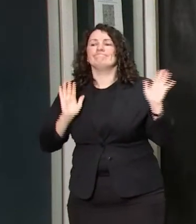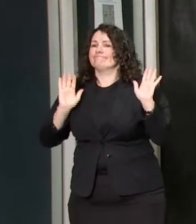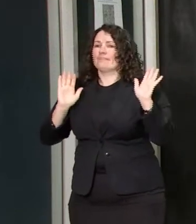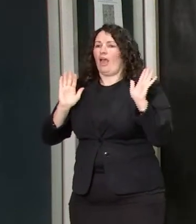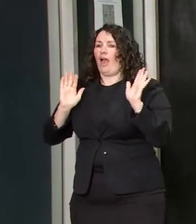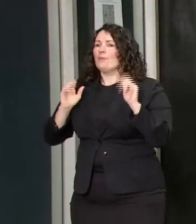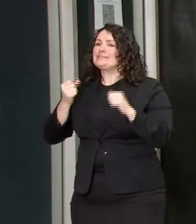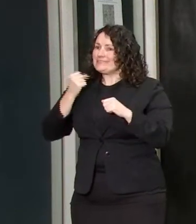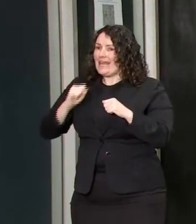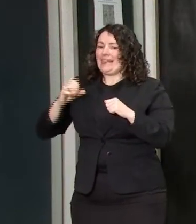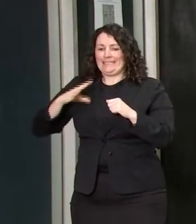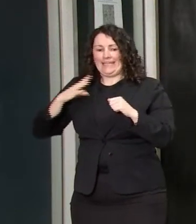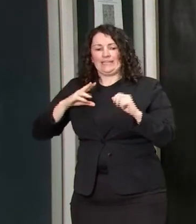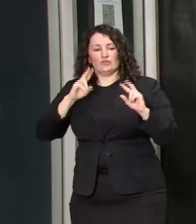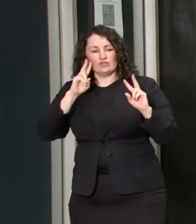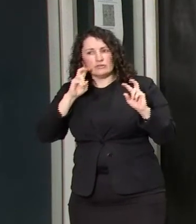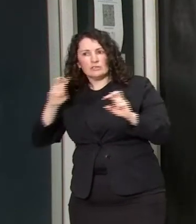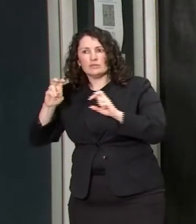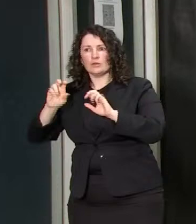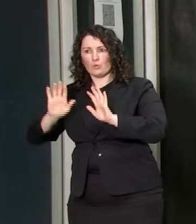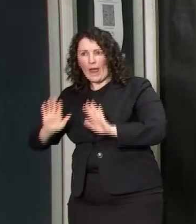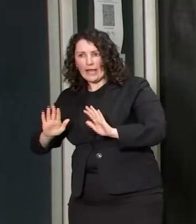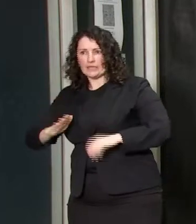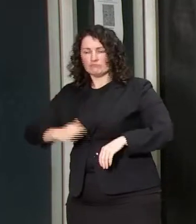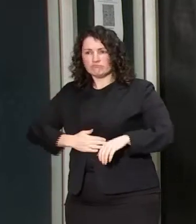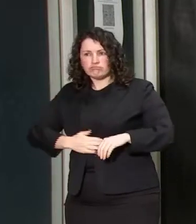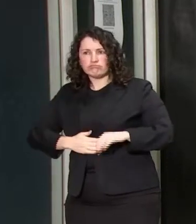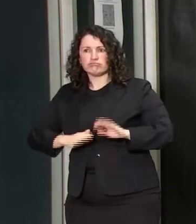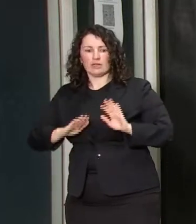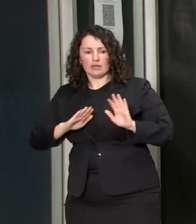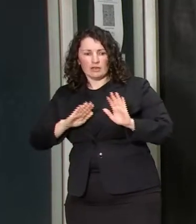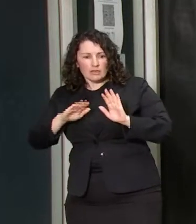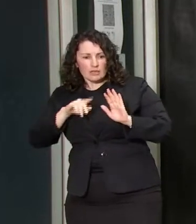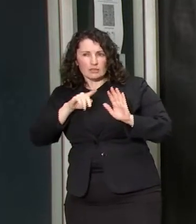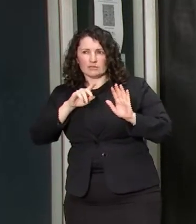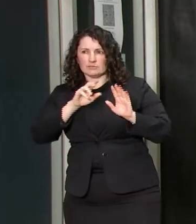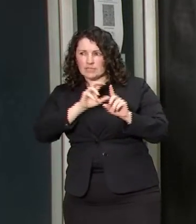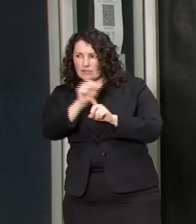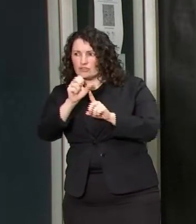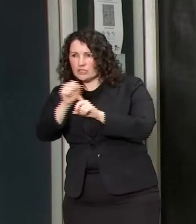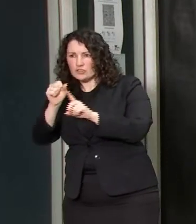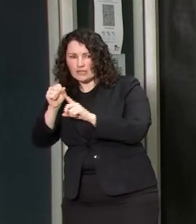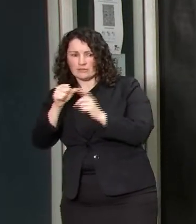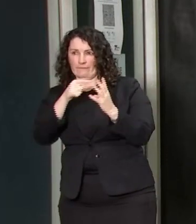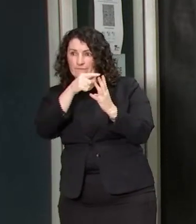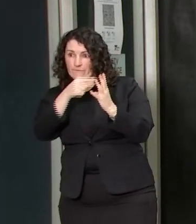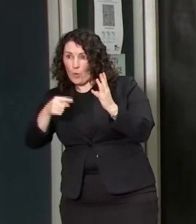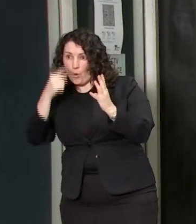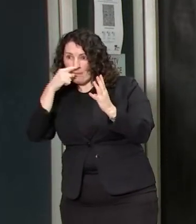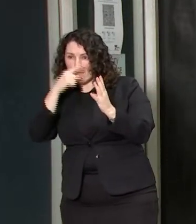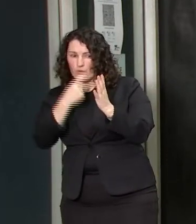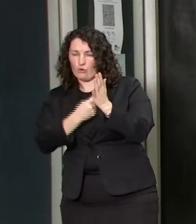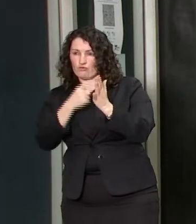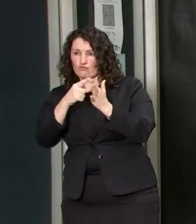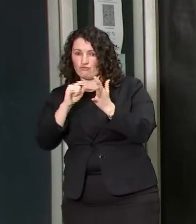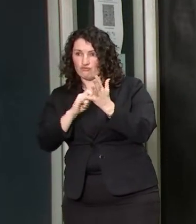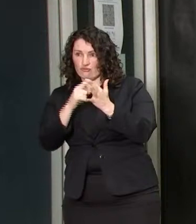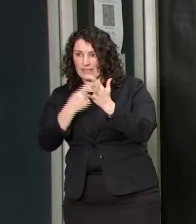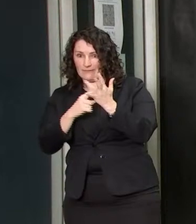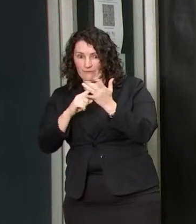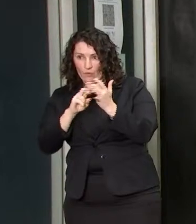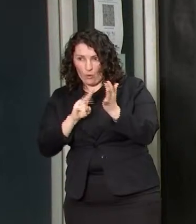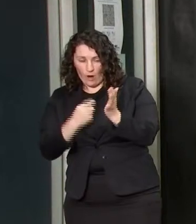down exactly how they've been acquired. And some of these individuals, are still reporting relatively